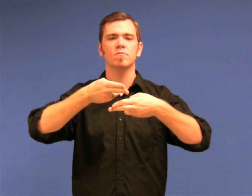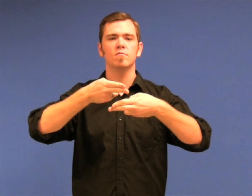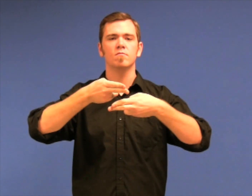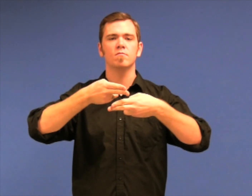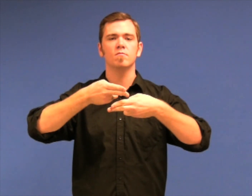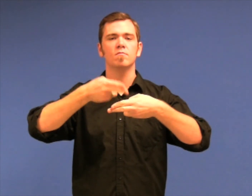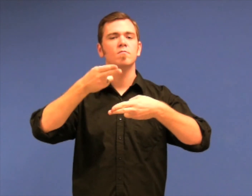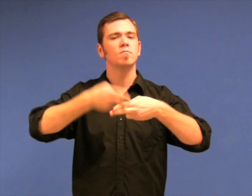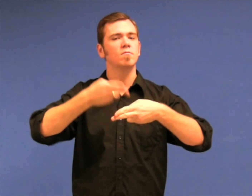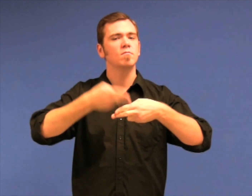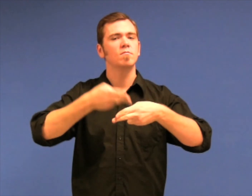Name.